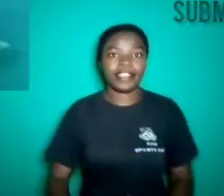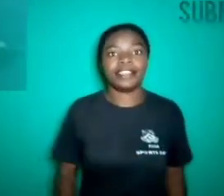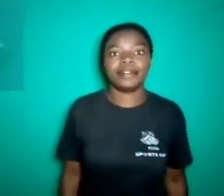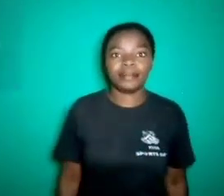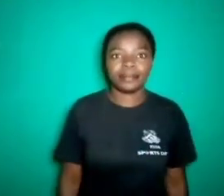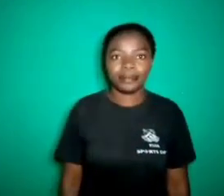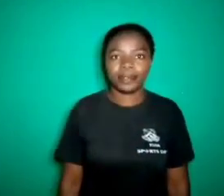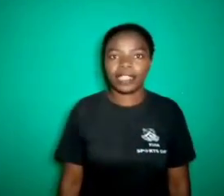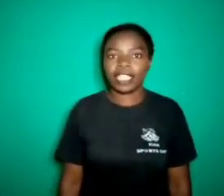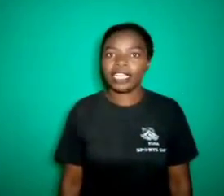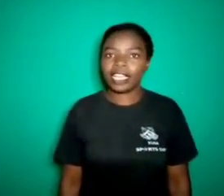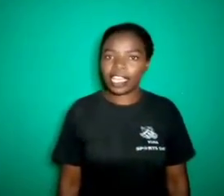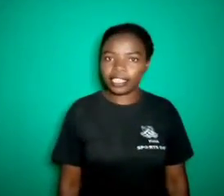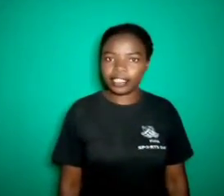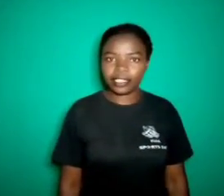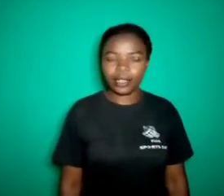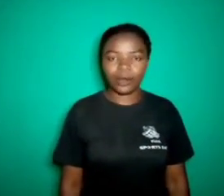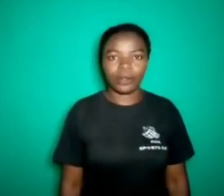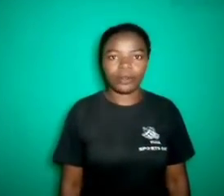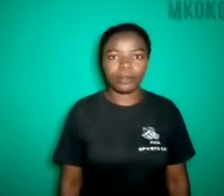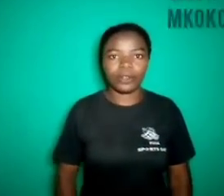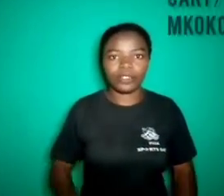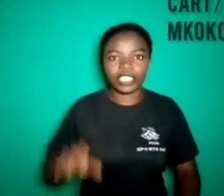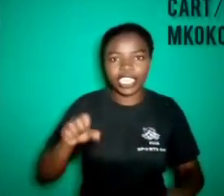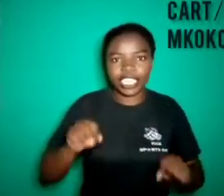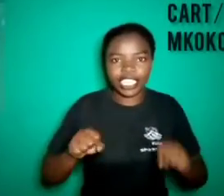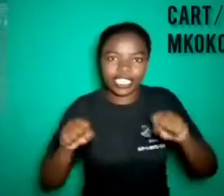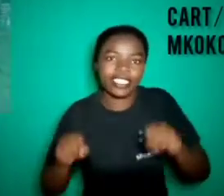submarine. Cart or mkokoteni.